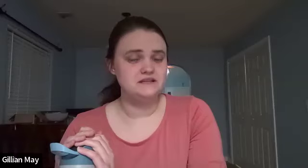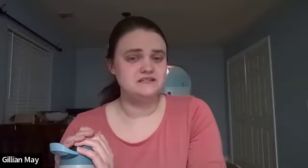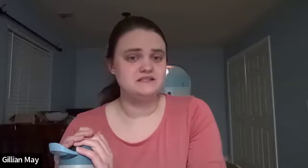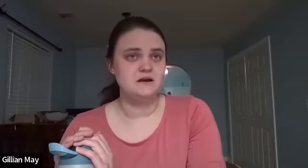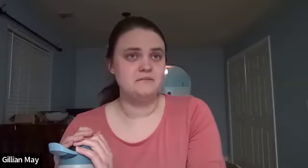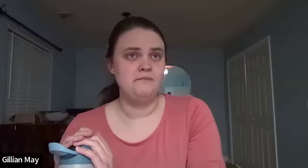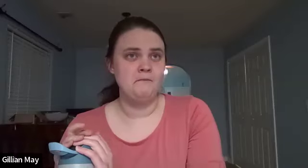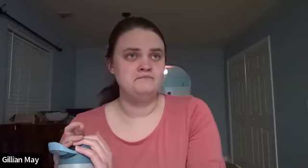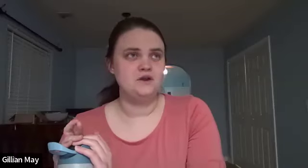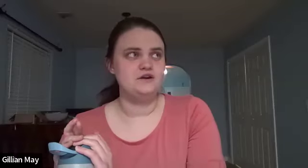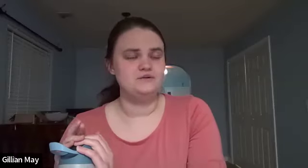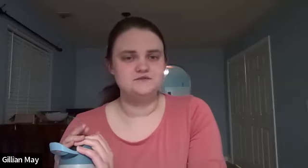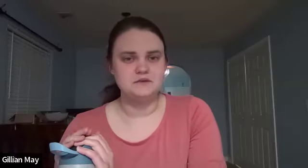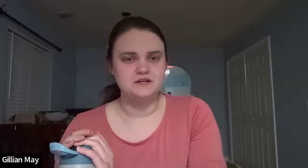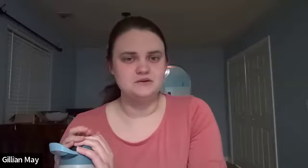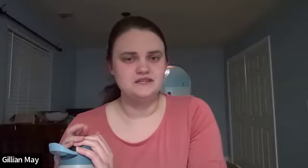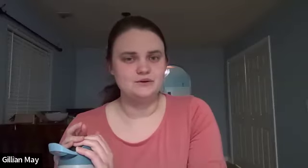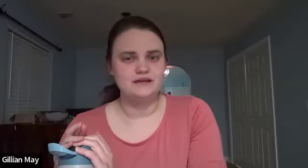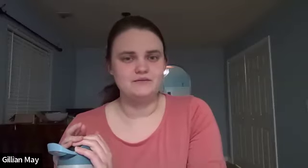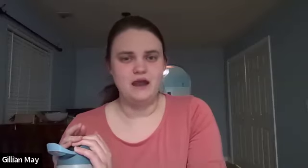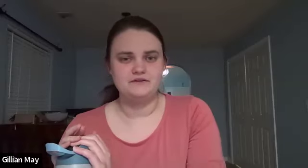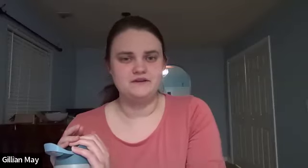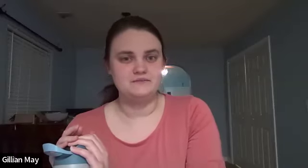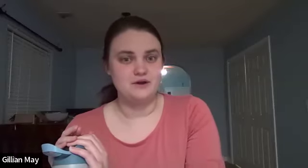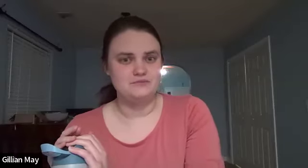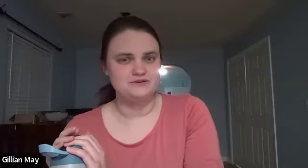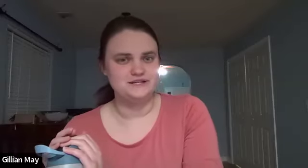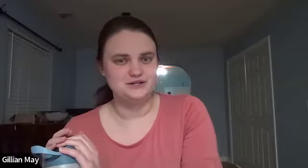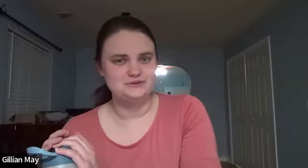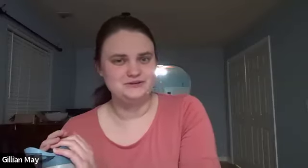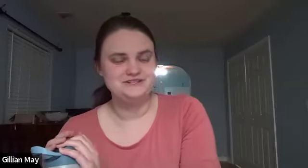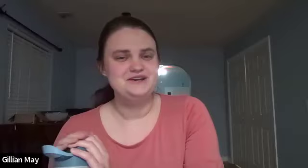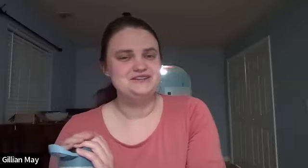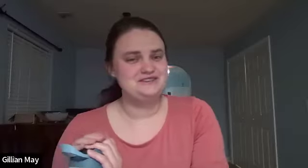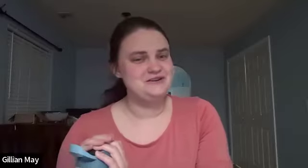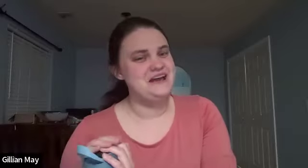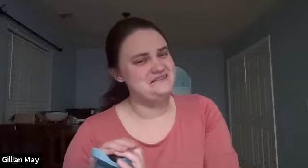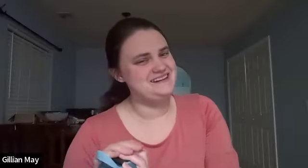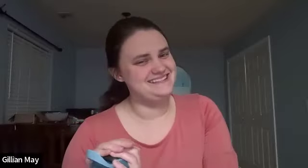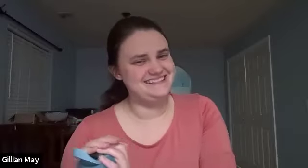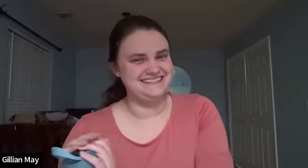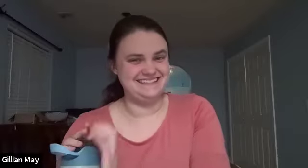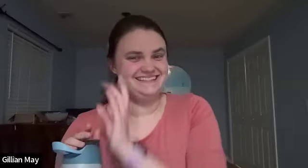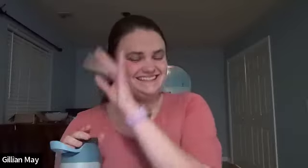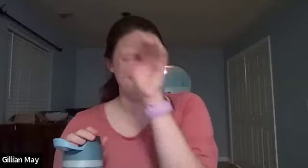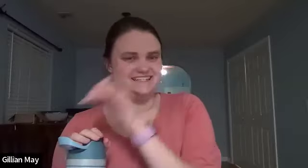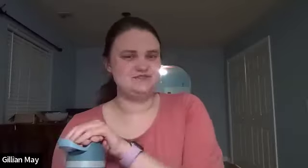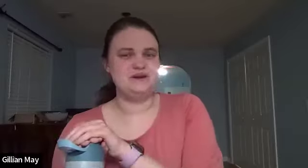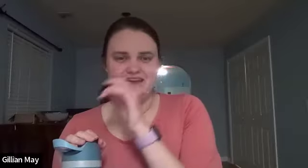places are not always familiar with knowing how to find proper interpreters. So there have been instances where they